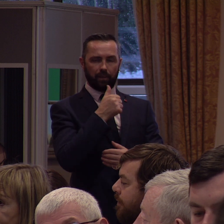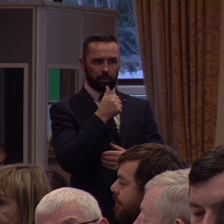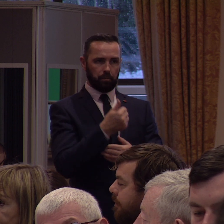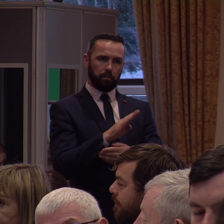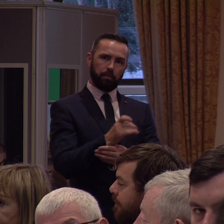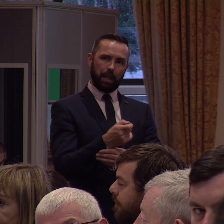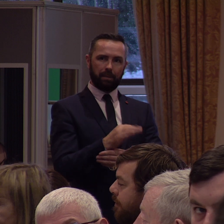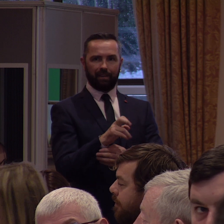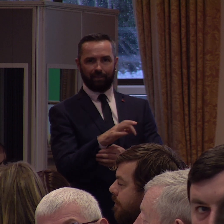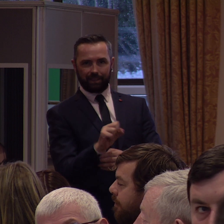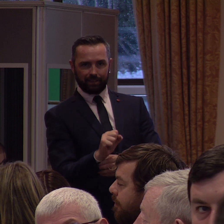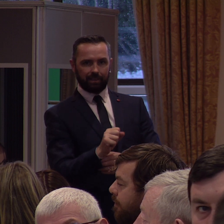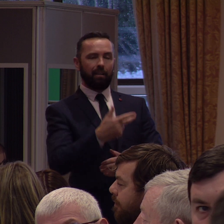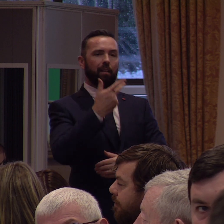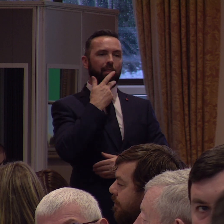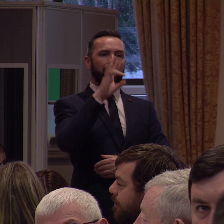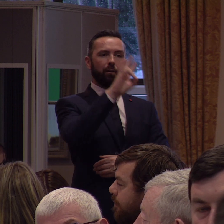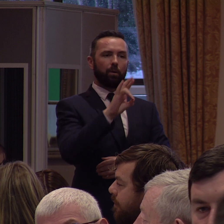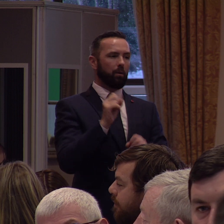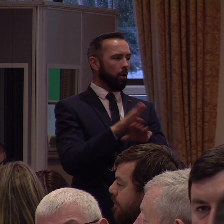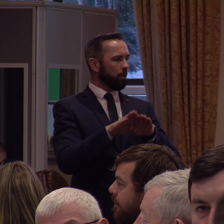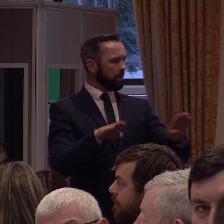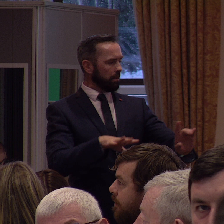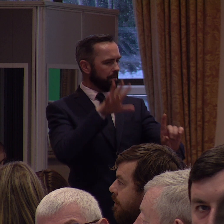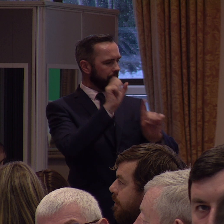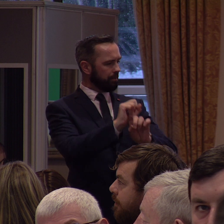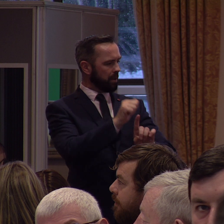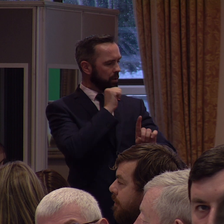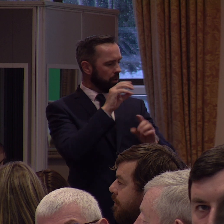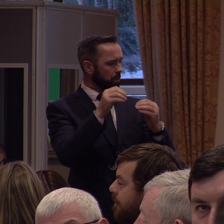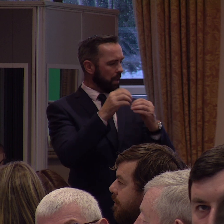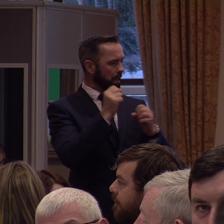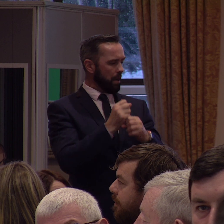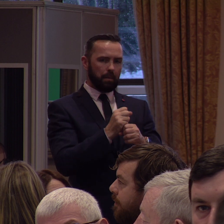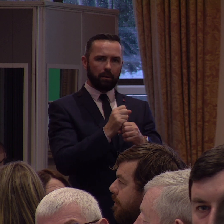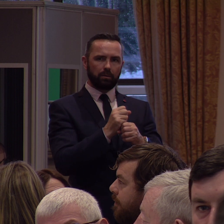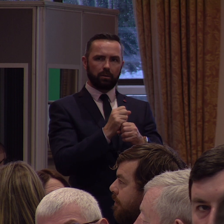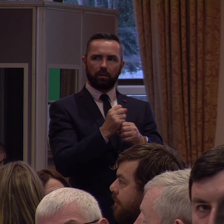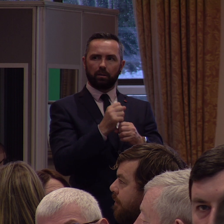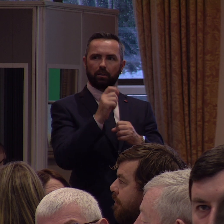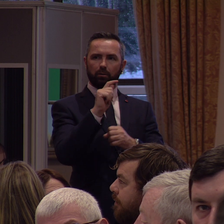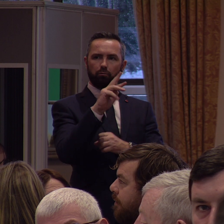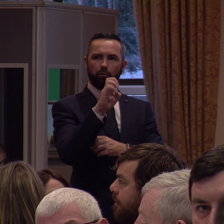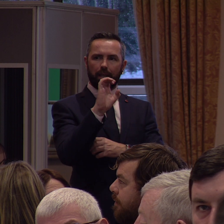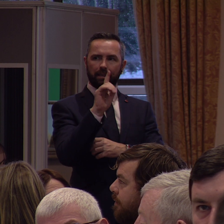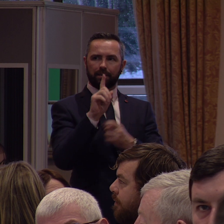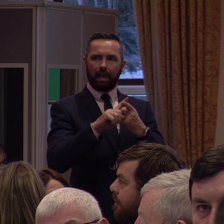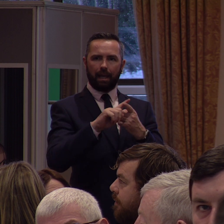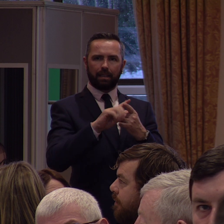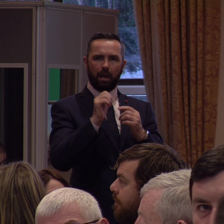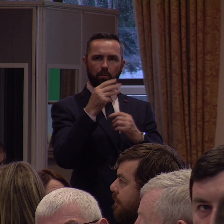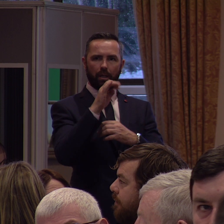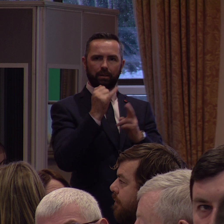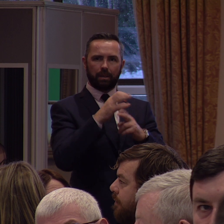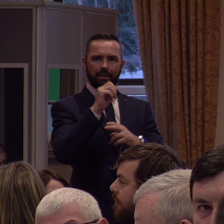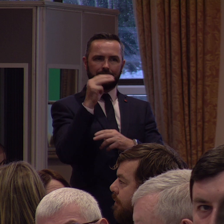third question, all the table noted that there was no mention of trades or apprenticeships in STEM subjects,